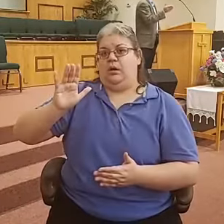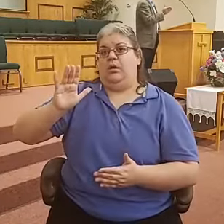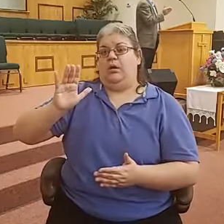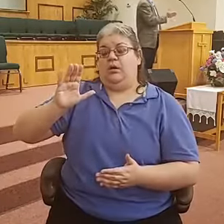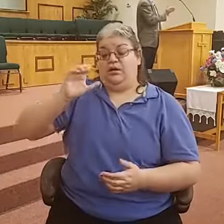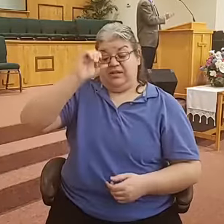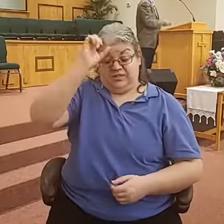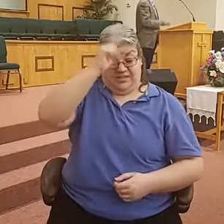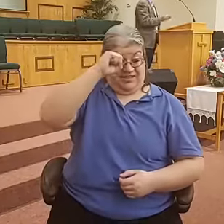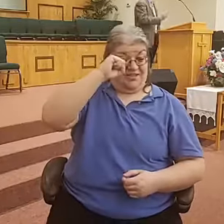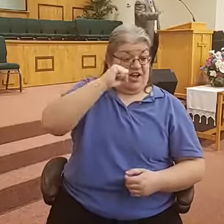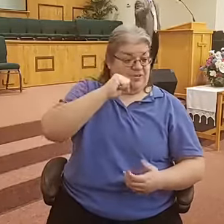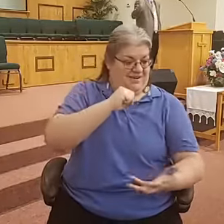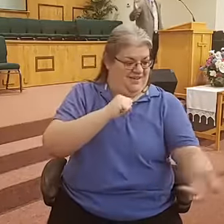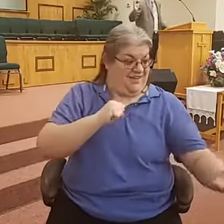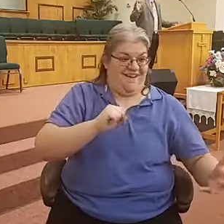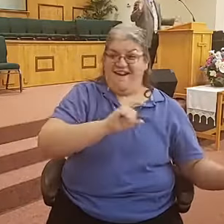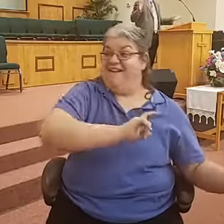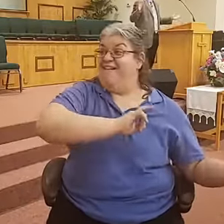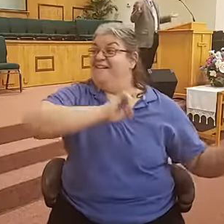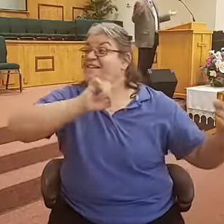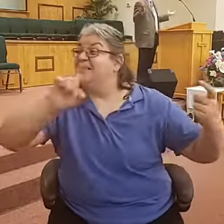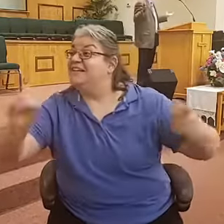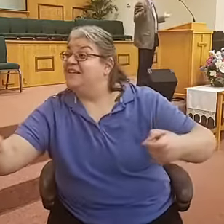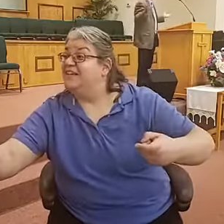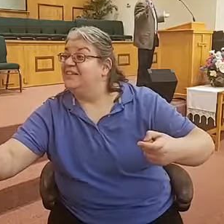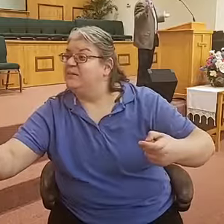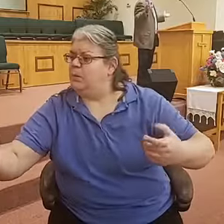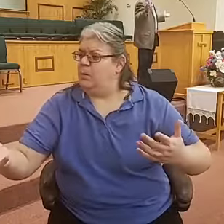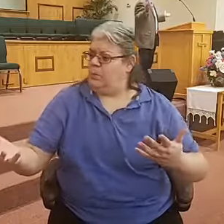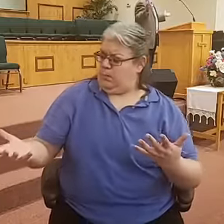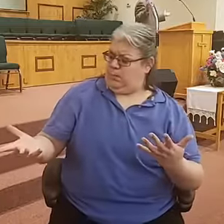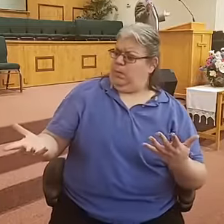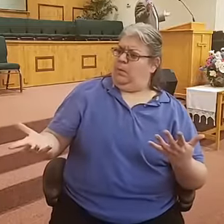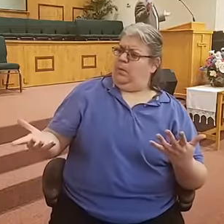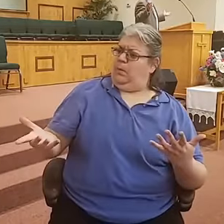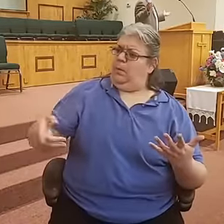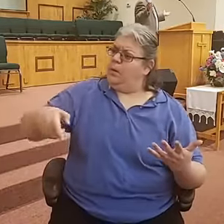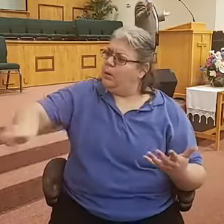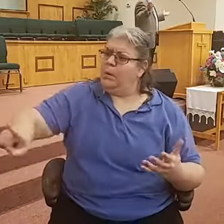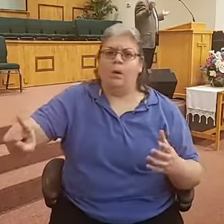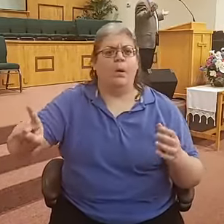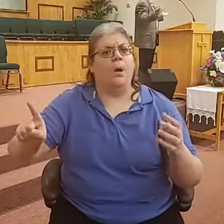Solomon gave this gift to Hiram not to upset him,